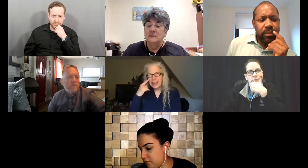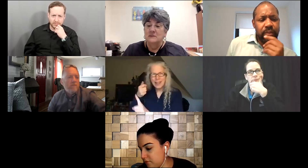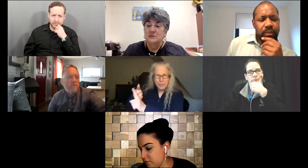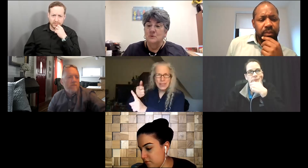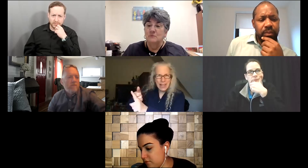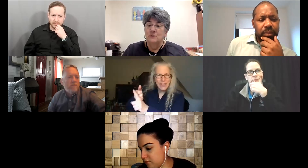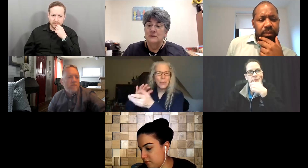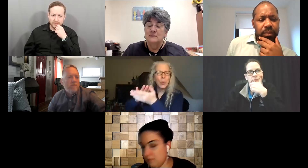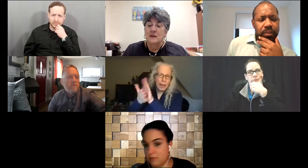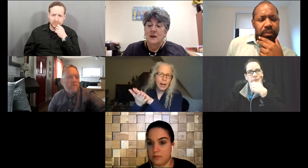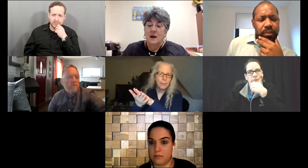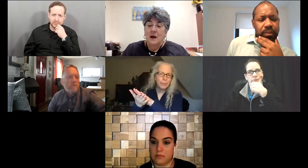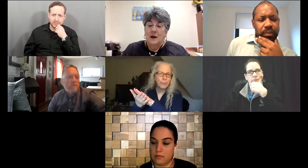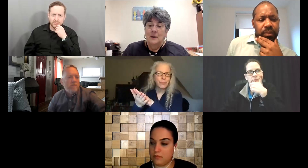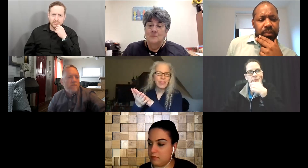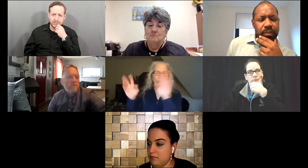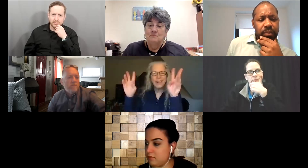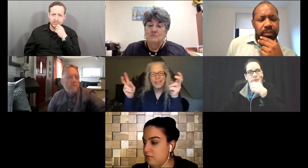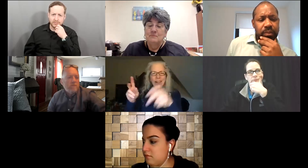deaf-blind constituent for us.